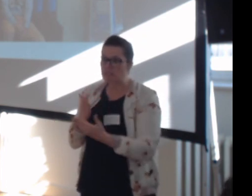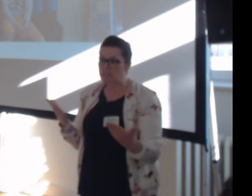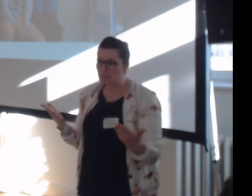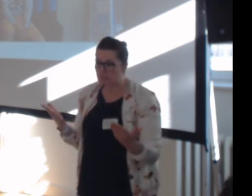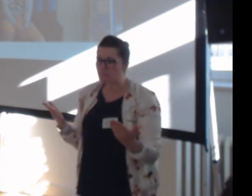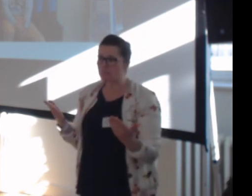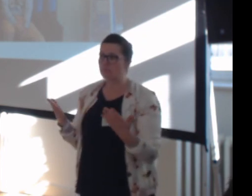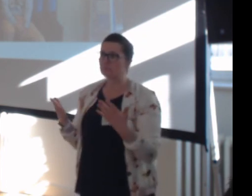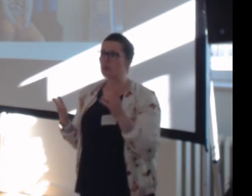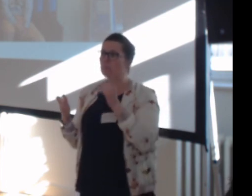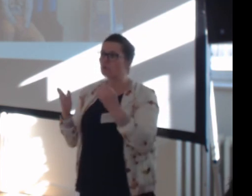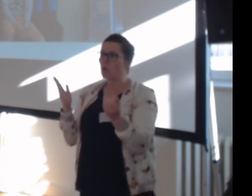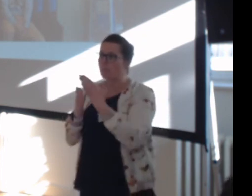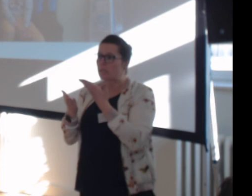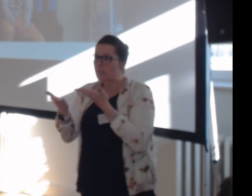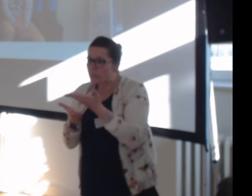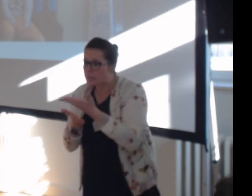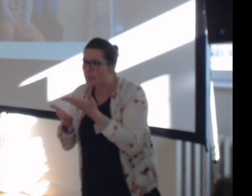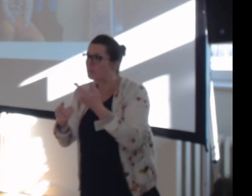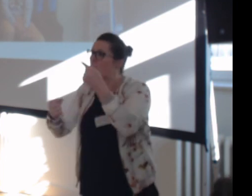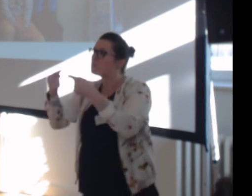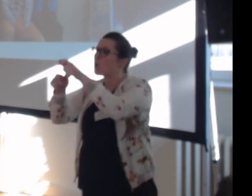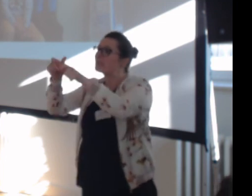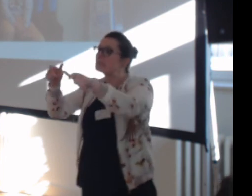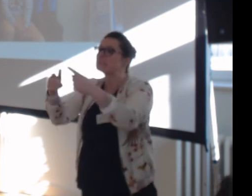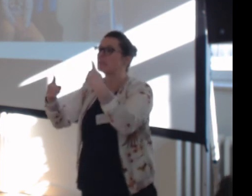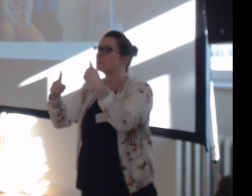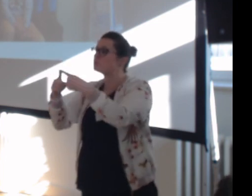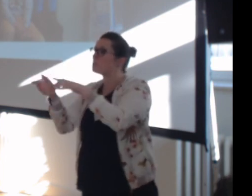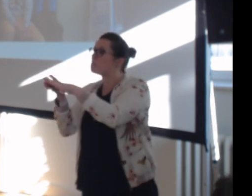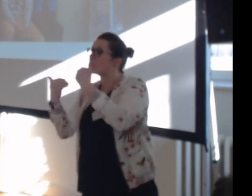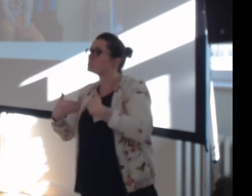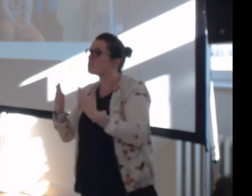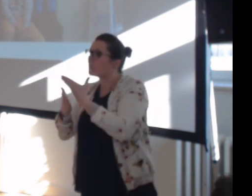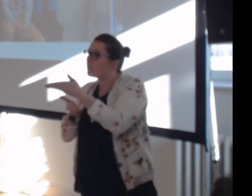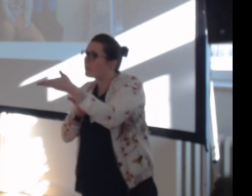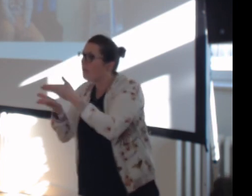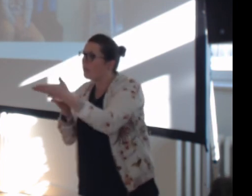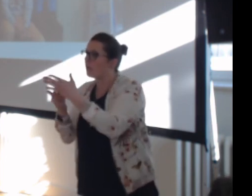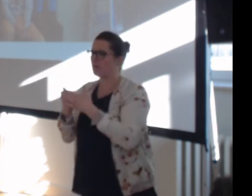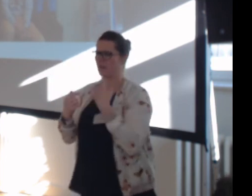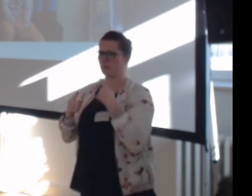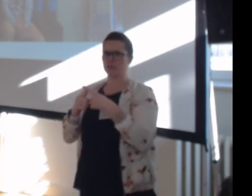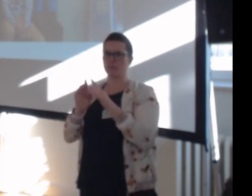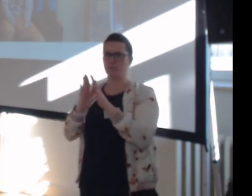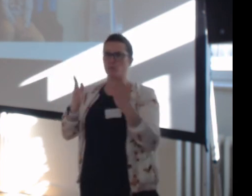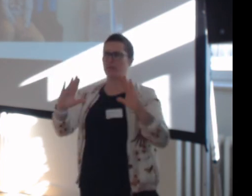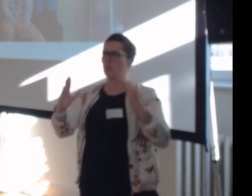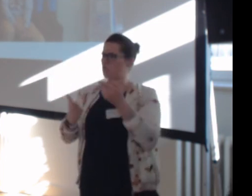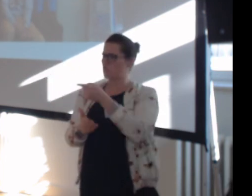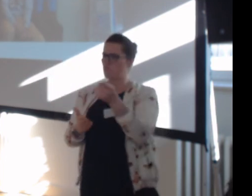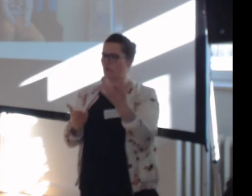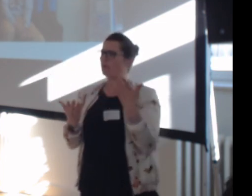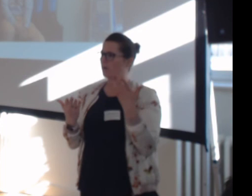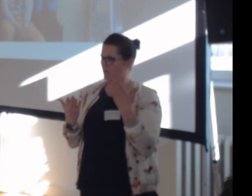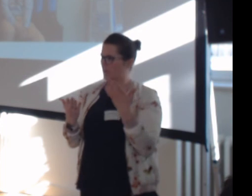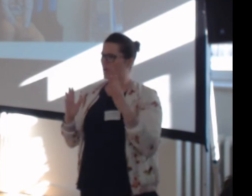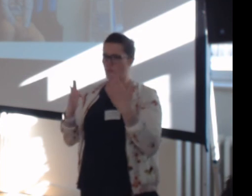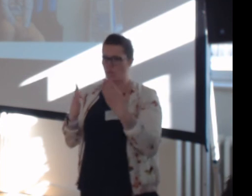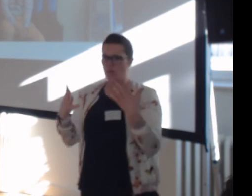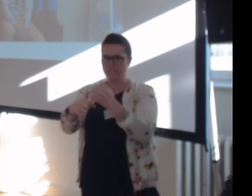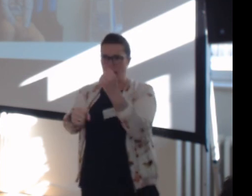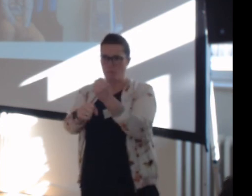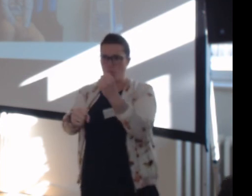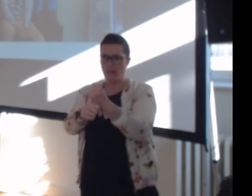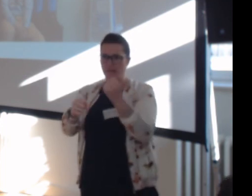all have to negotiate again with policymakers and publishers? And what's the story of the libraries? How and with whom do they